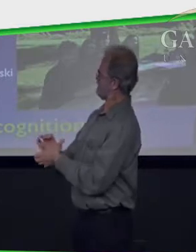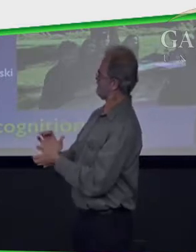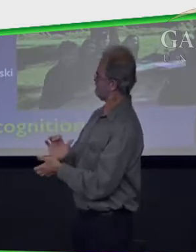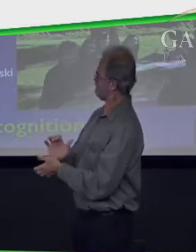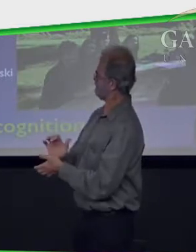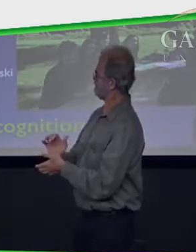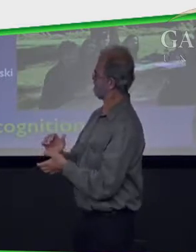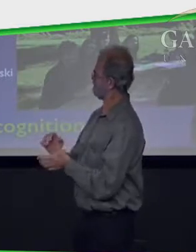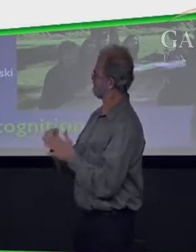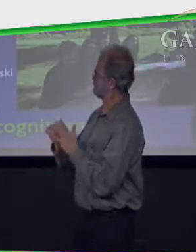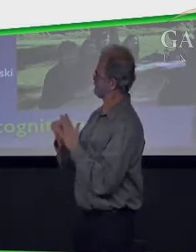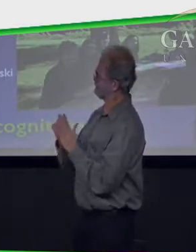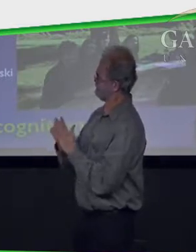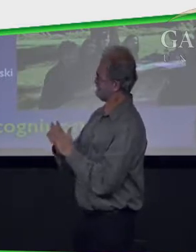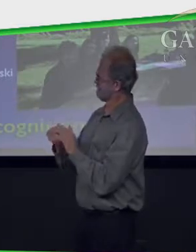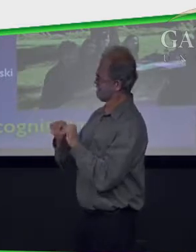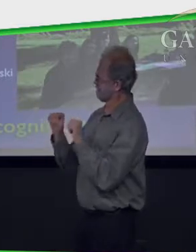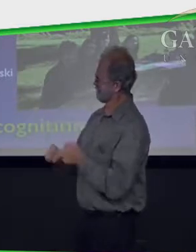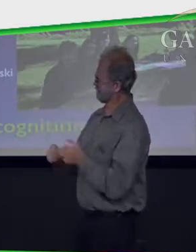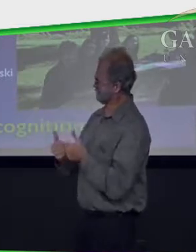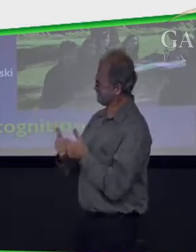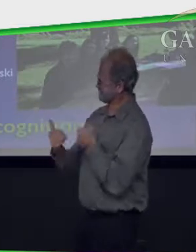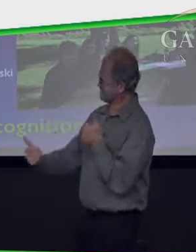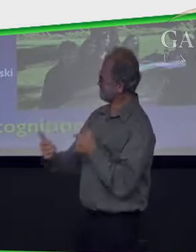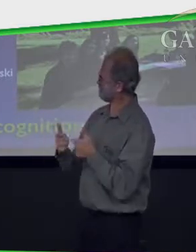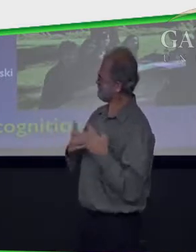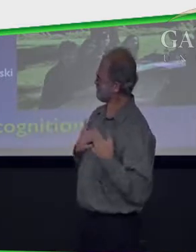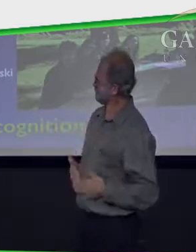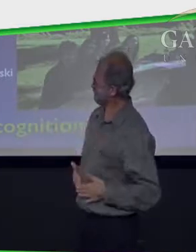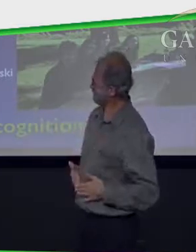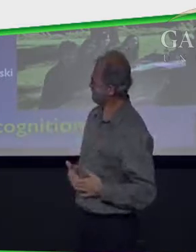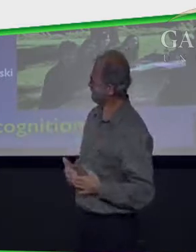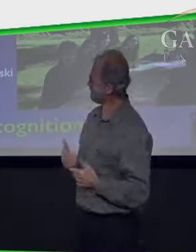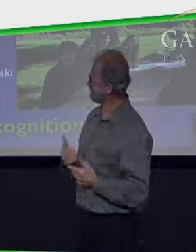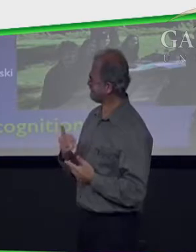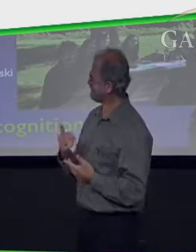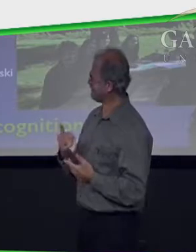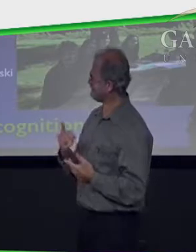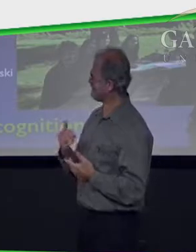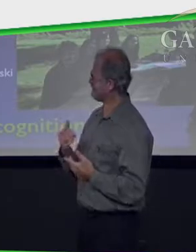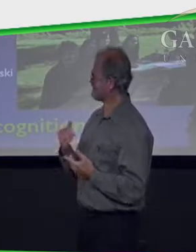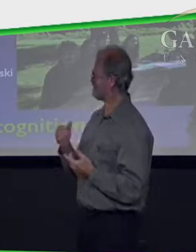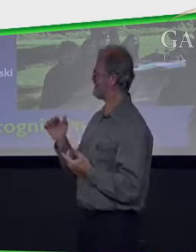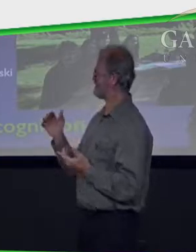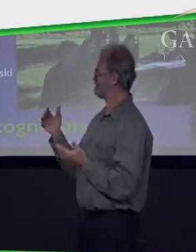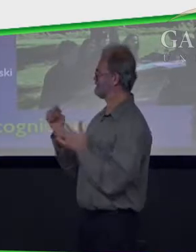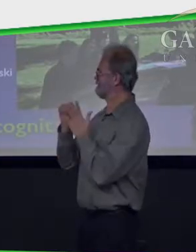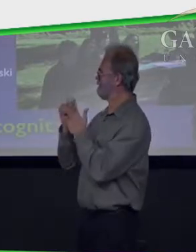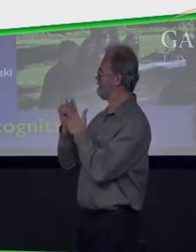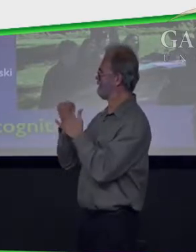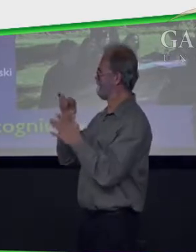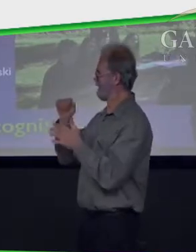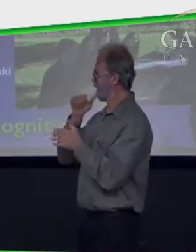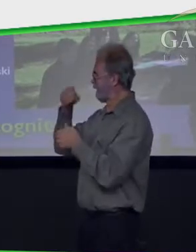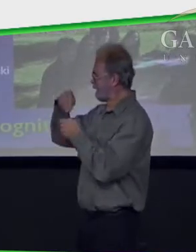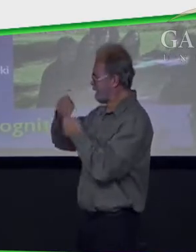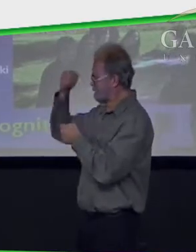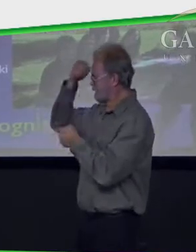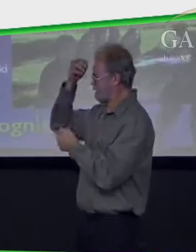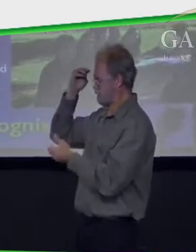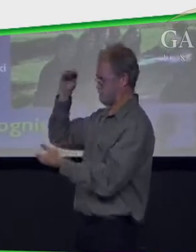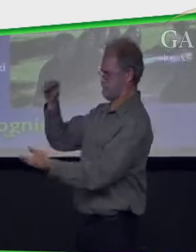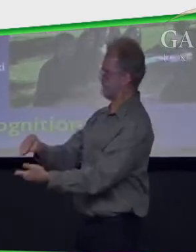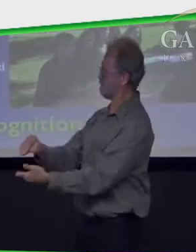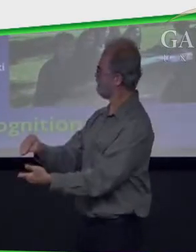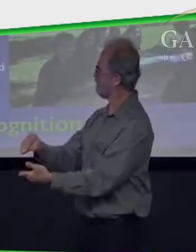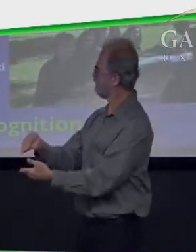Written language is a representative system that externalizes this understanding outside of the body.